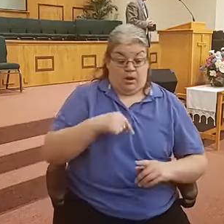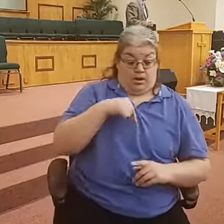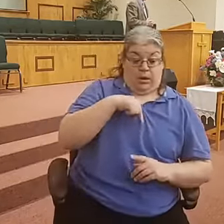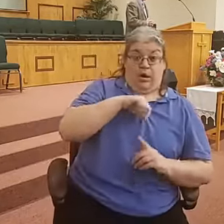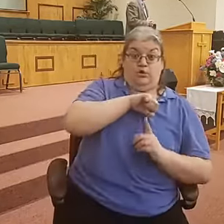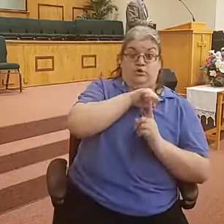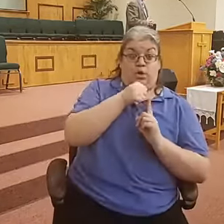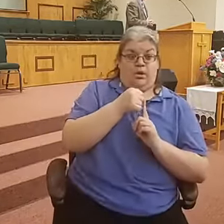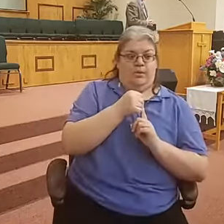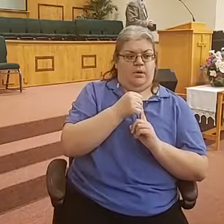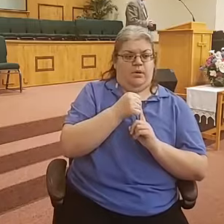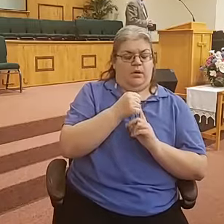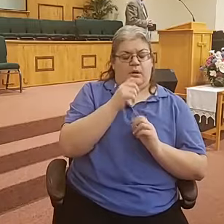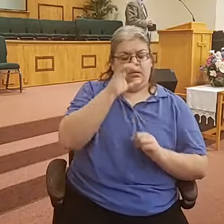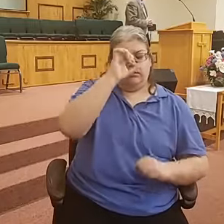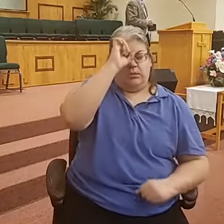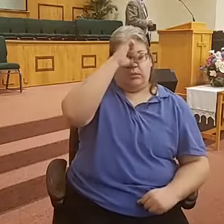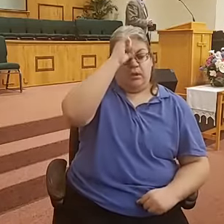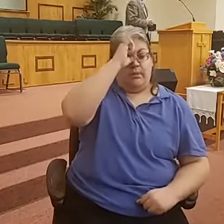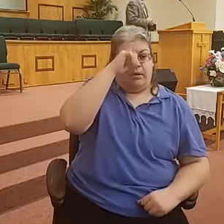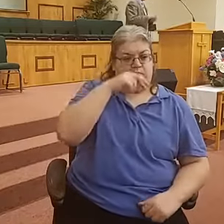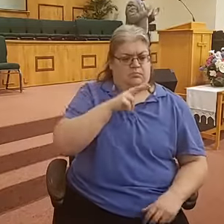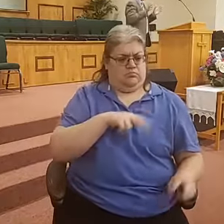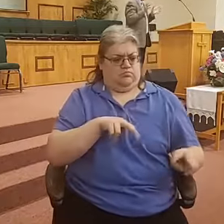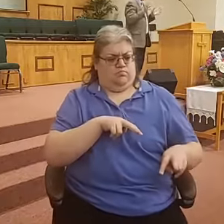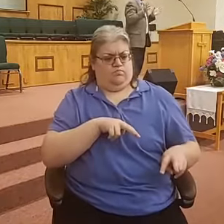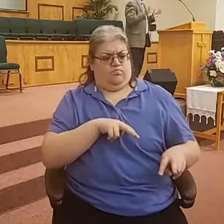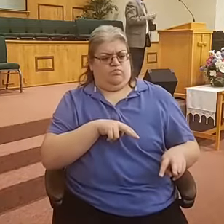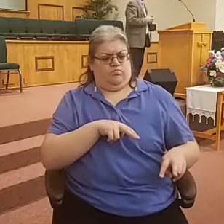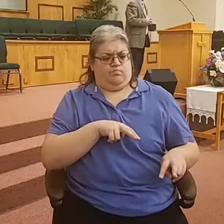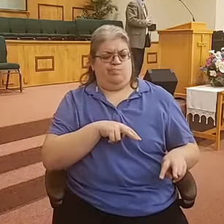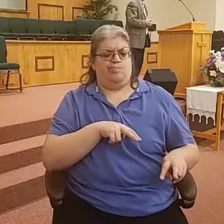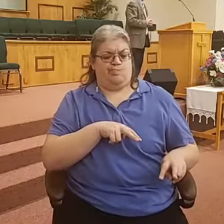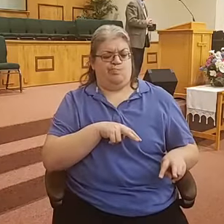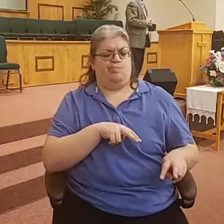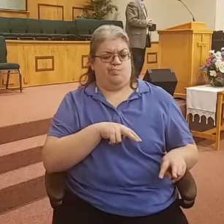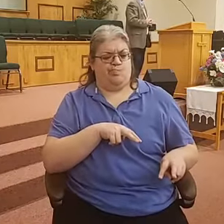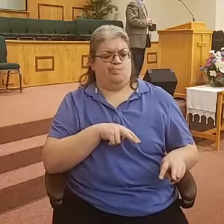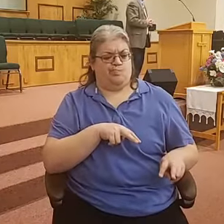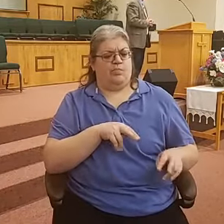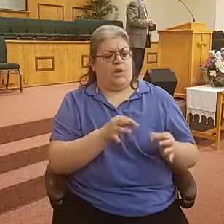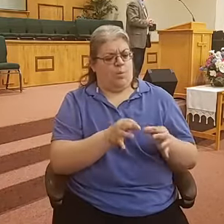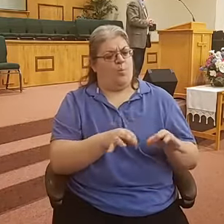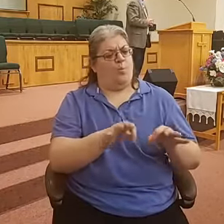It was worth the work. And yet, I want to bring us to point two.